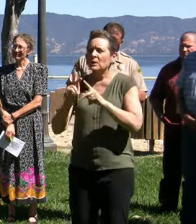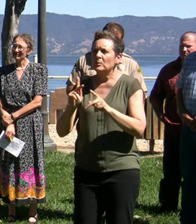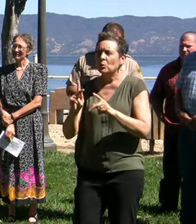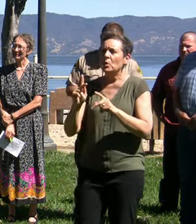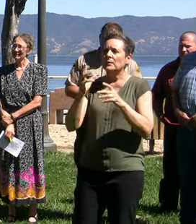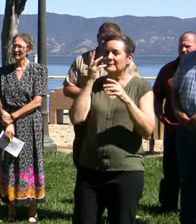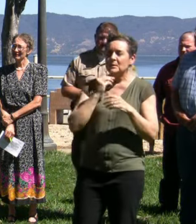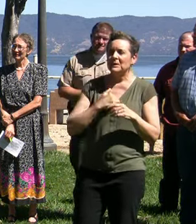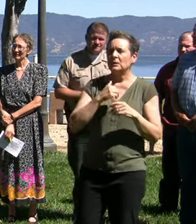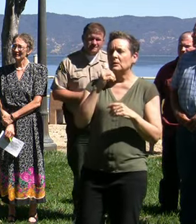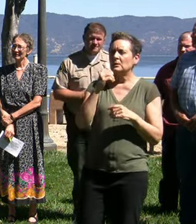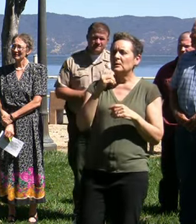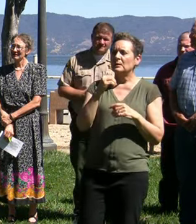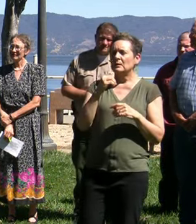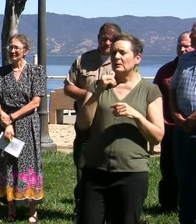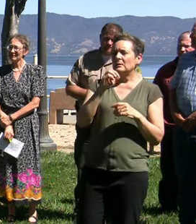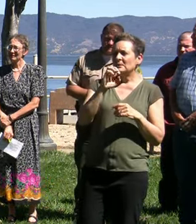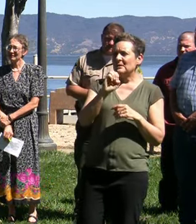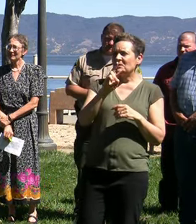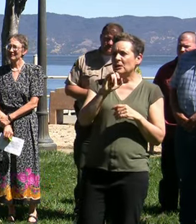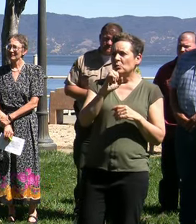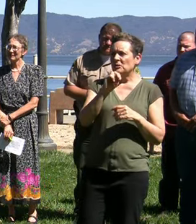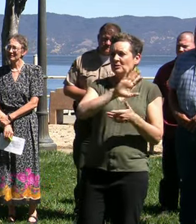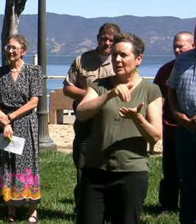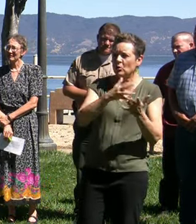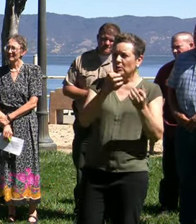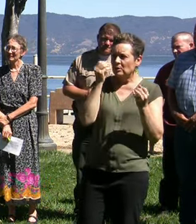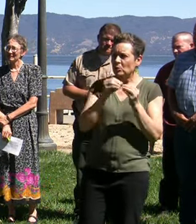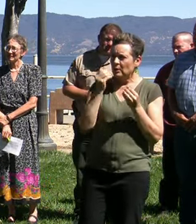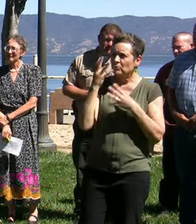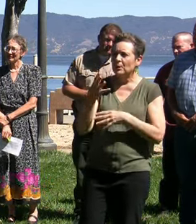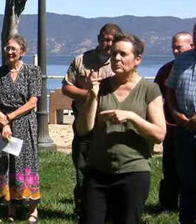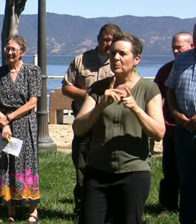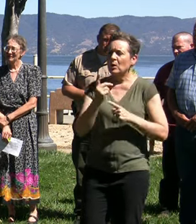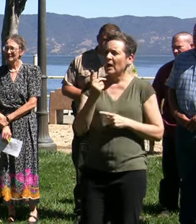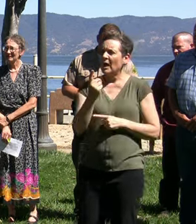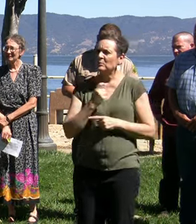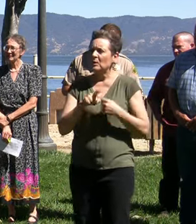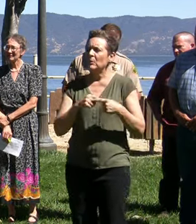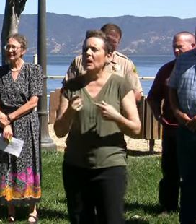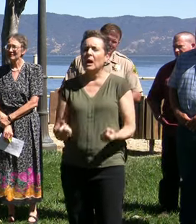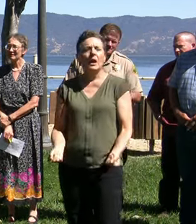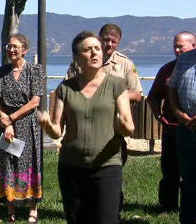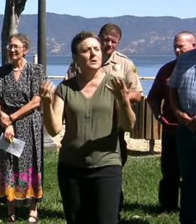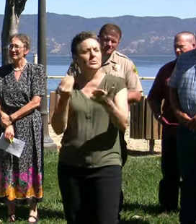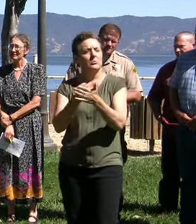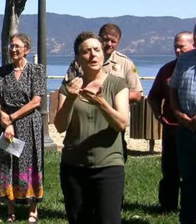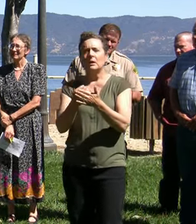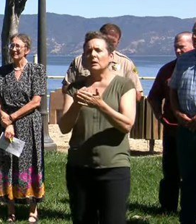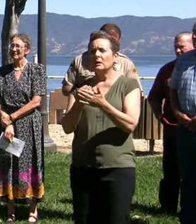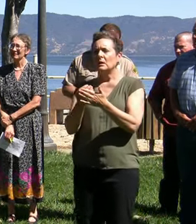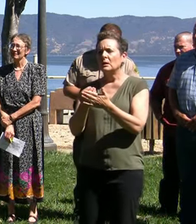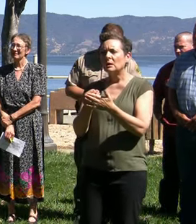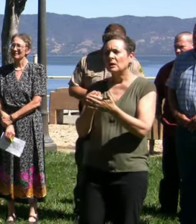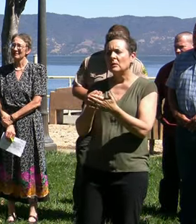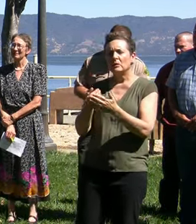not, you know, that want the information. A lot of people are asking about the amount of money that's coming in, thank